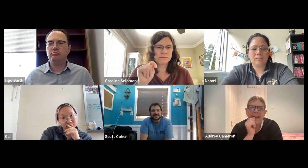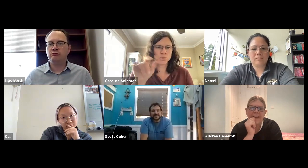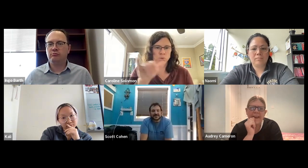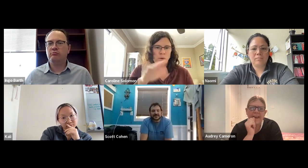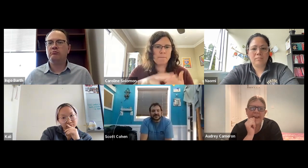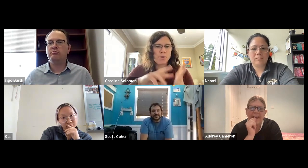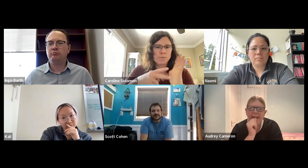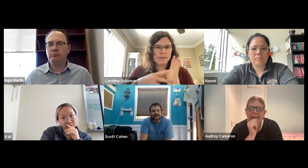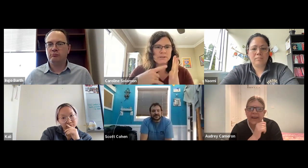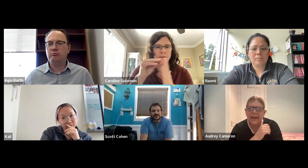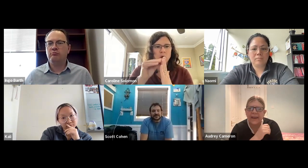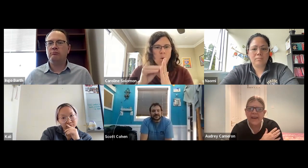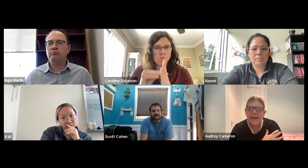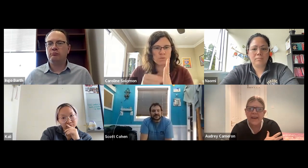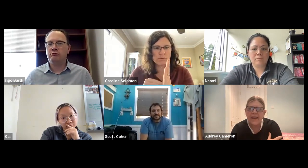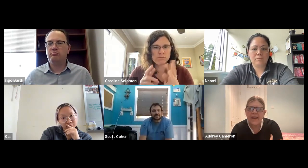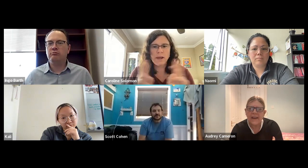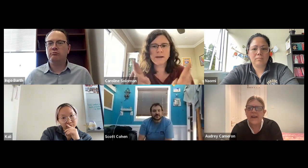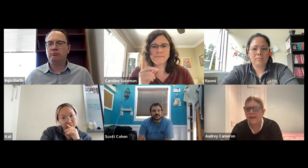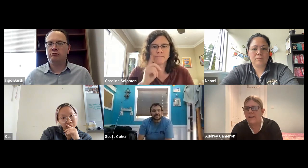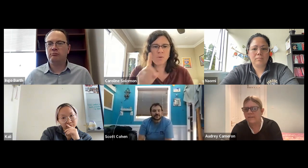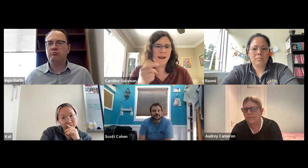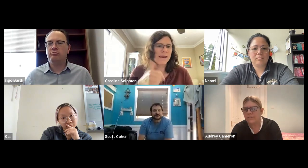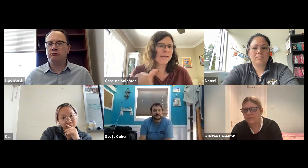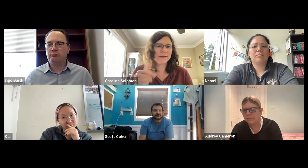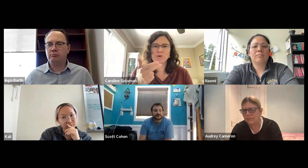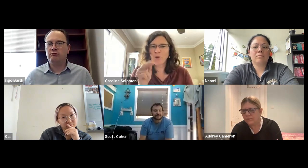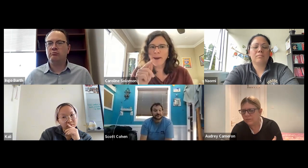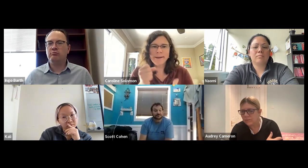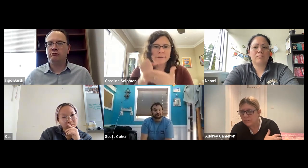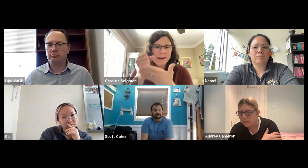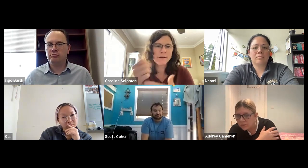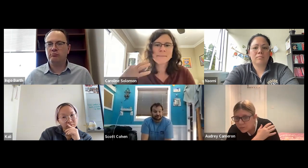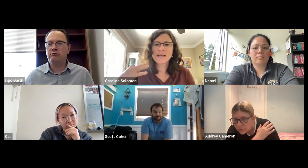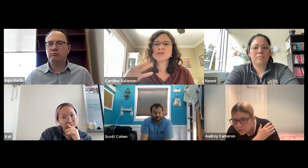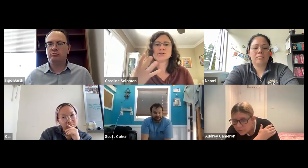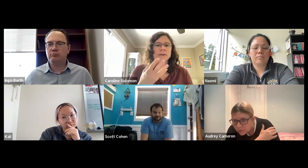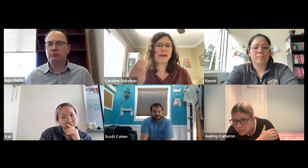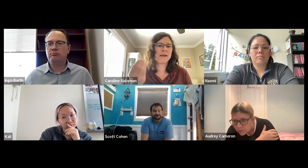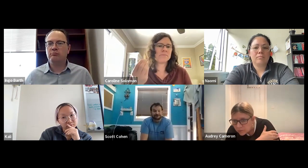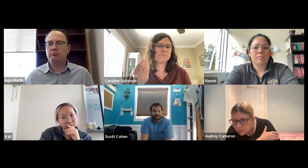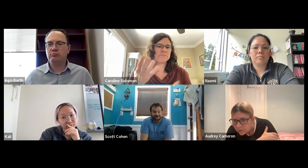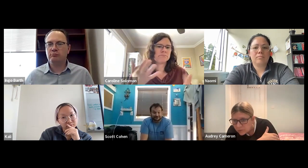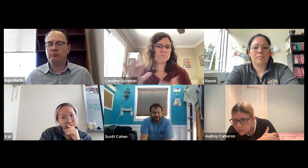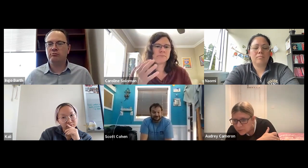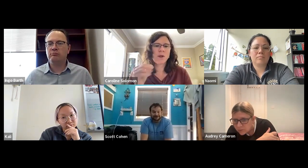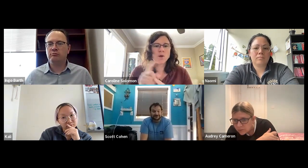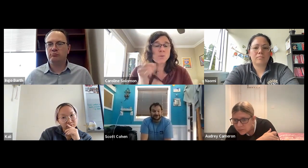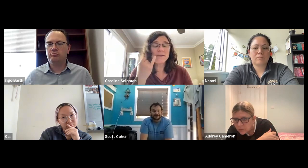And I will also save the chat intentionally so we can use those as notes for reference, whether that's grant applications or